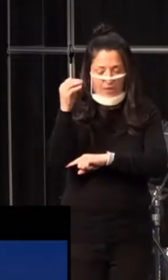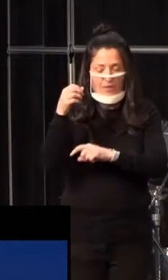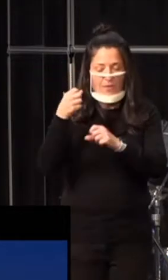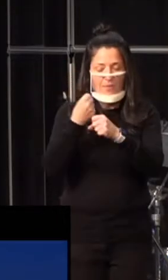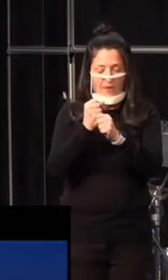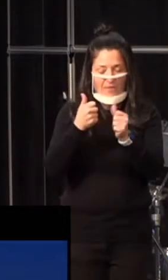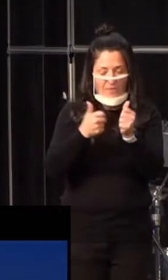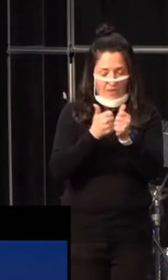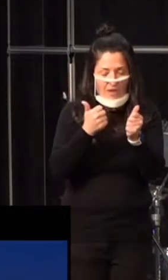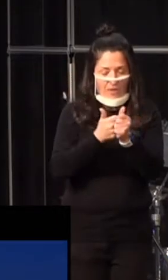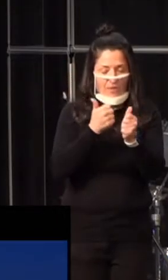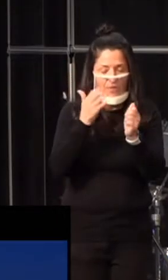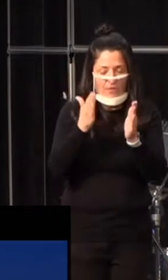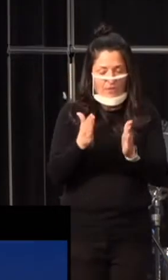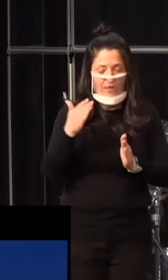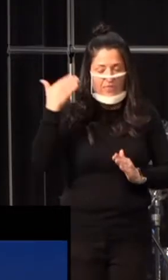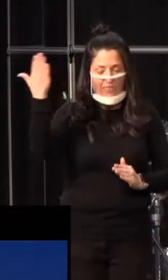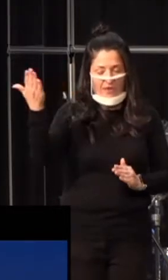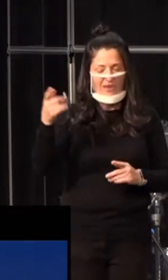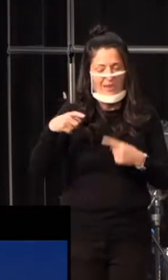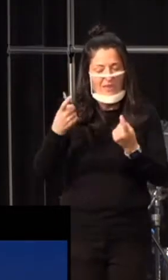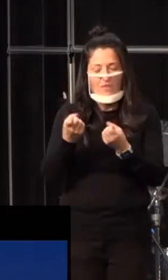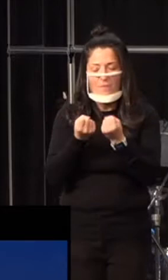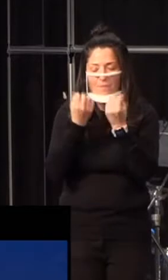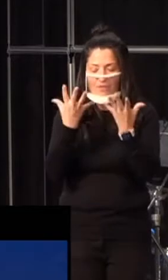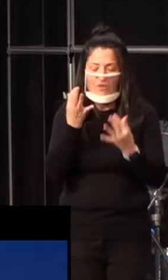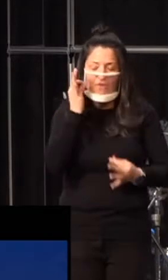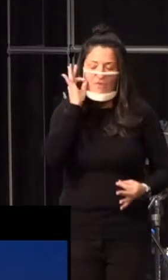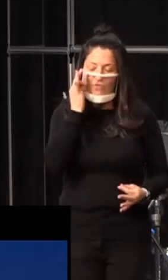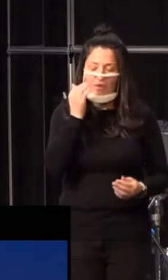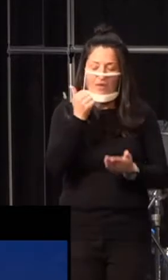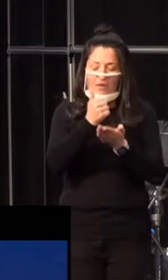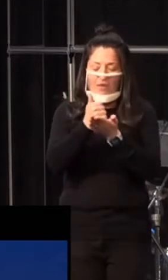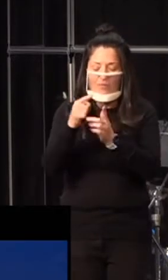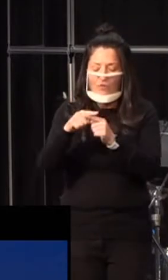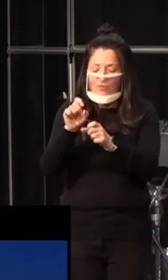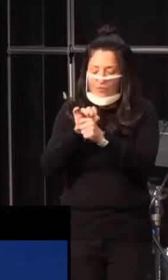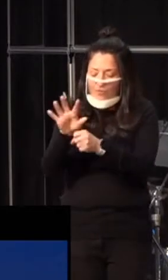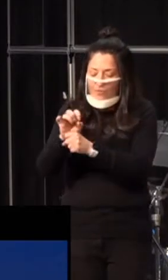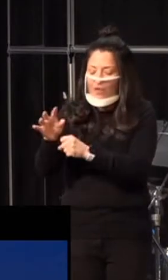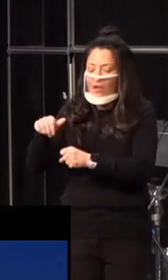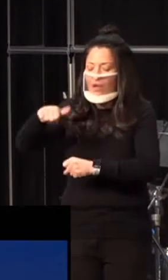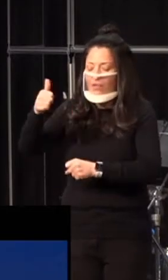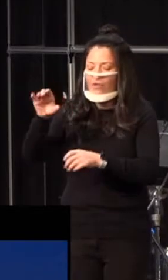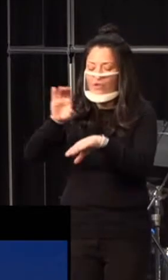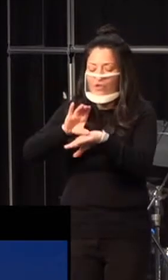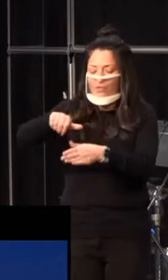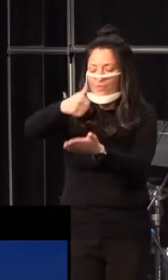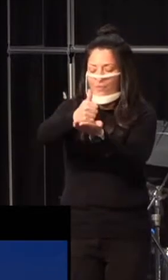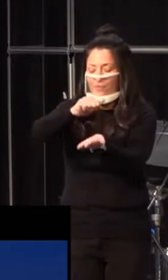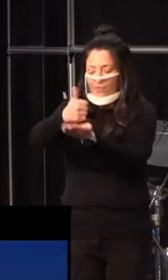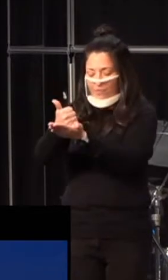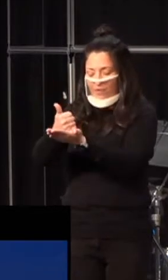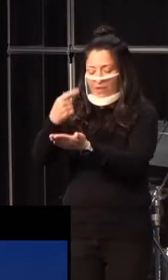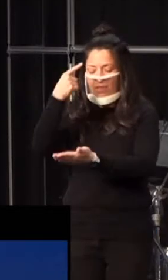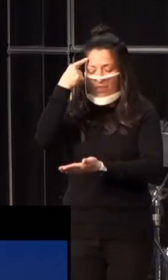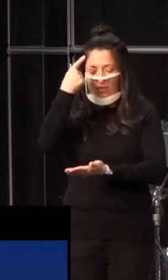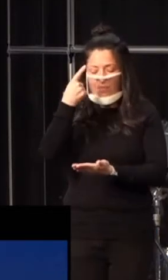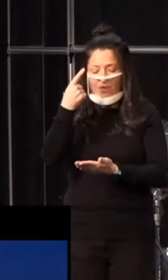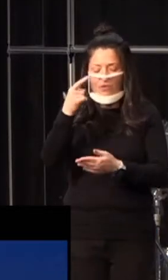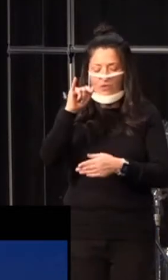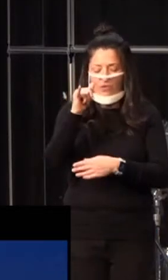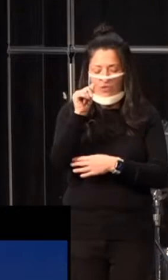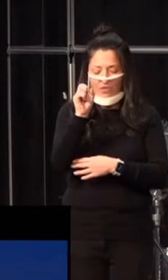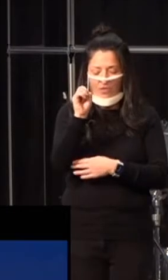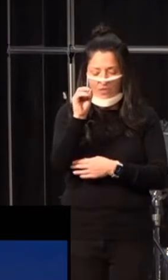that you'd give them much fruit. Help them as they mentor these other church planters. Think of Jason and